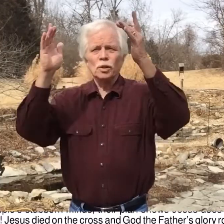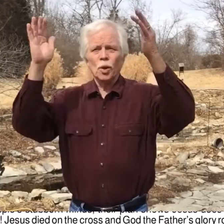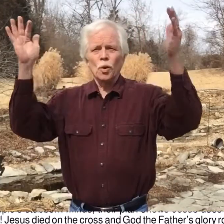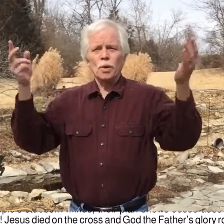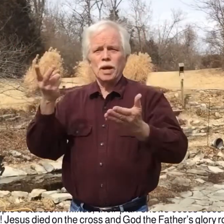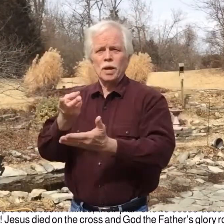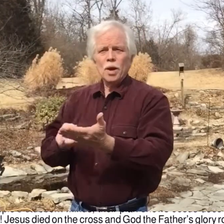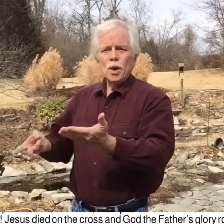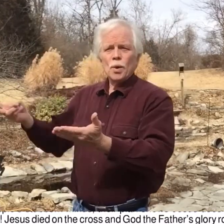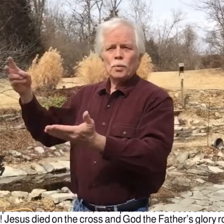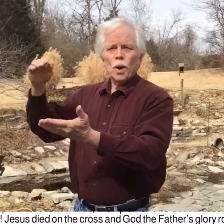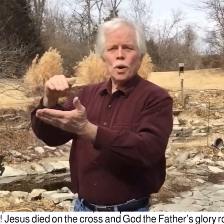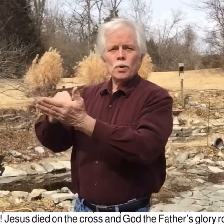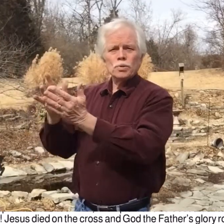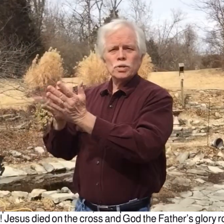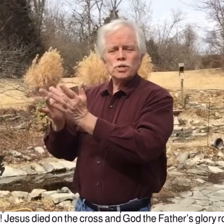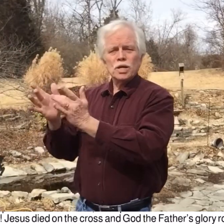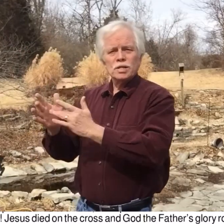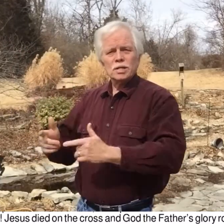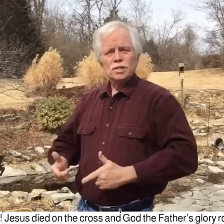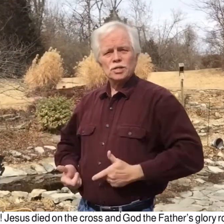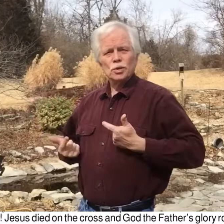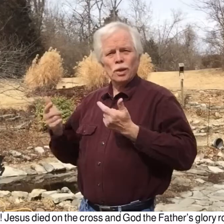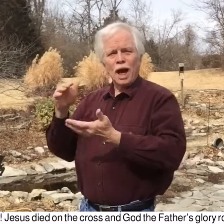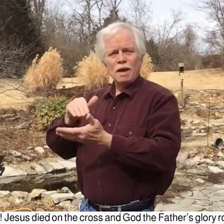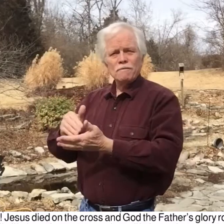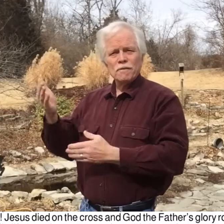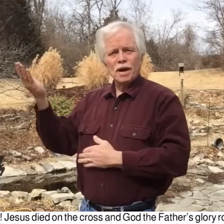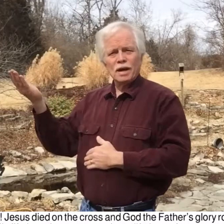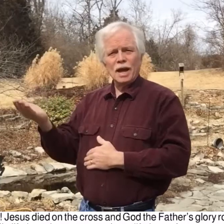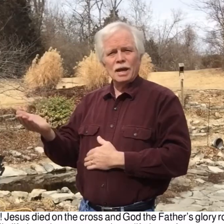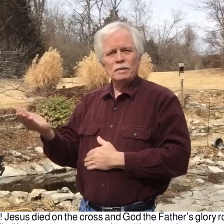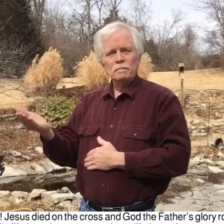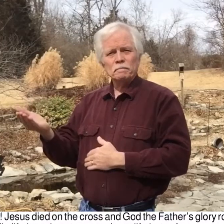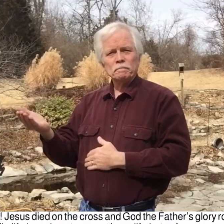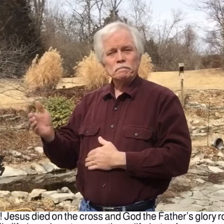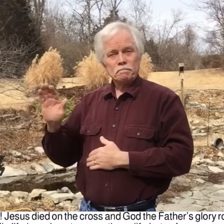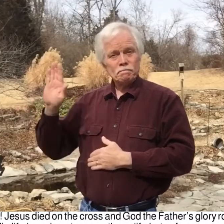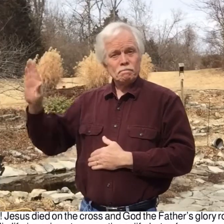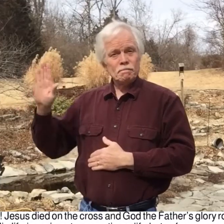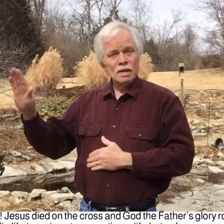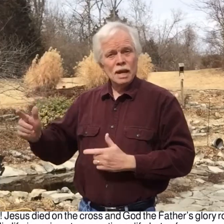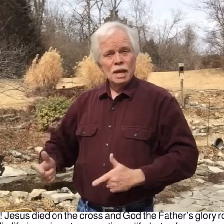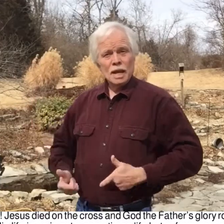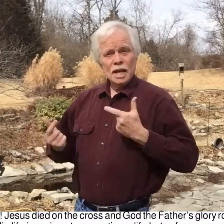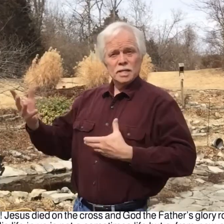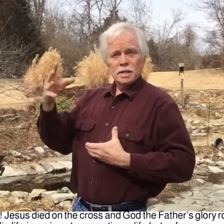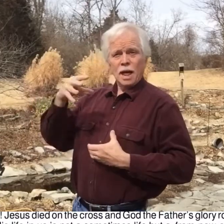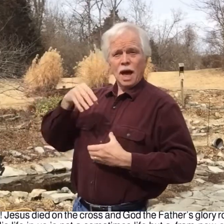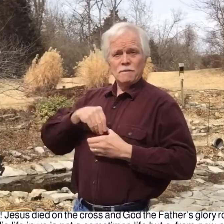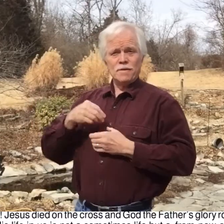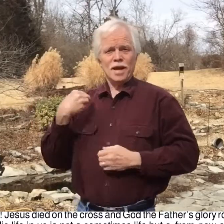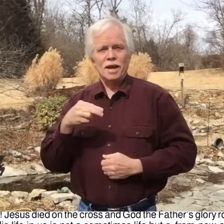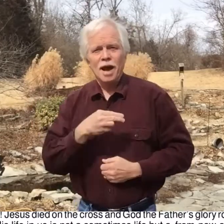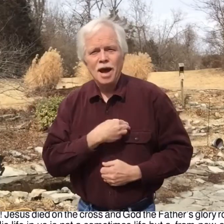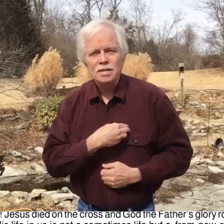glory rose Jesus to life again. 2 Corinthians life in us